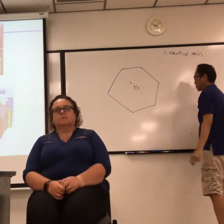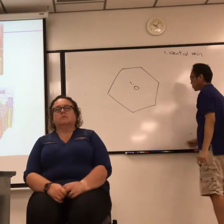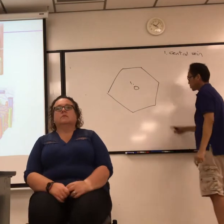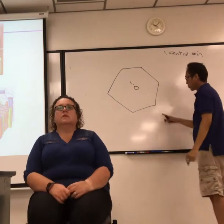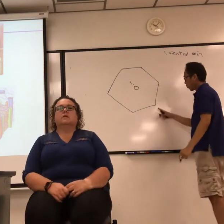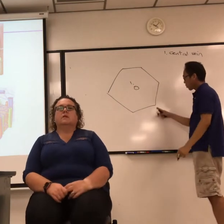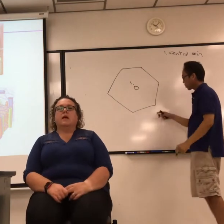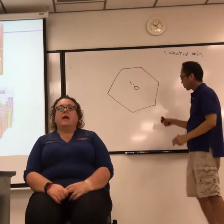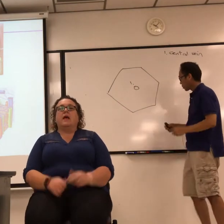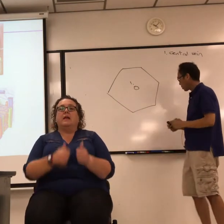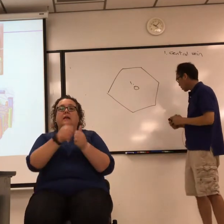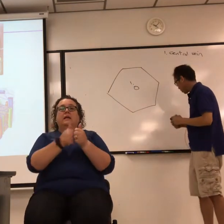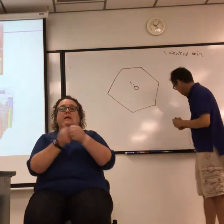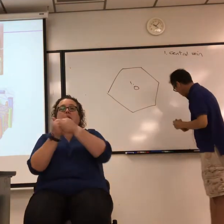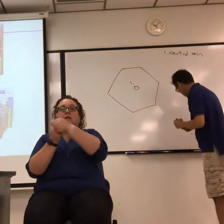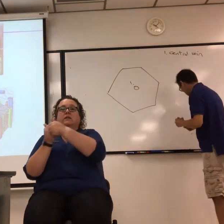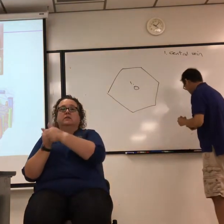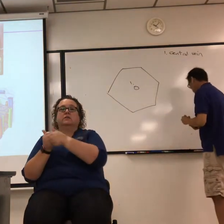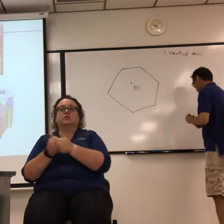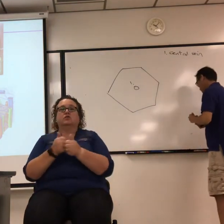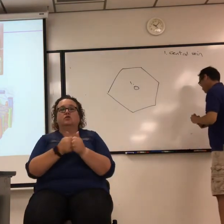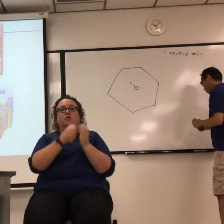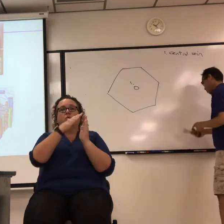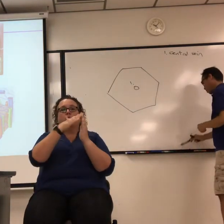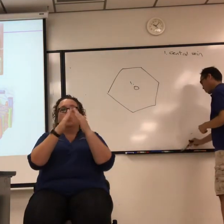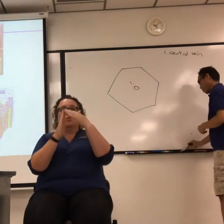And at each corner